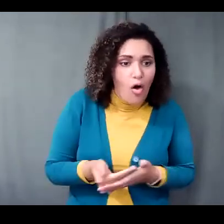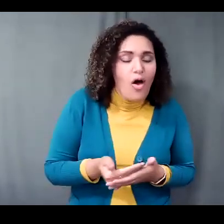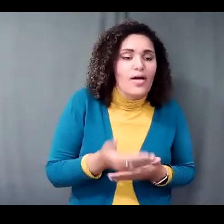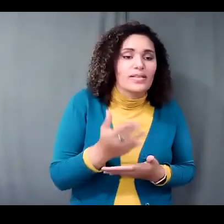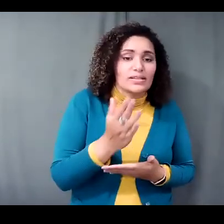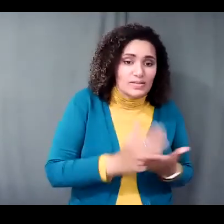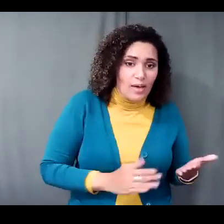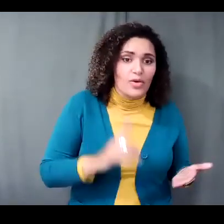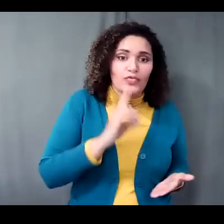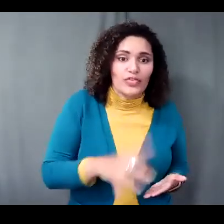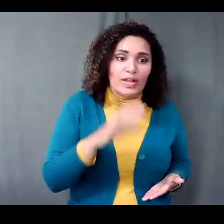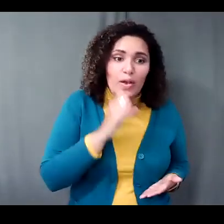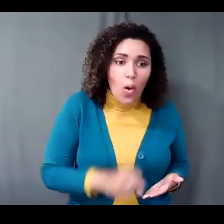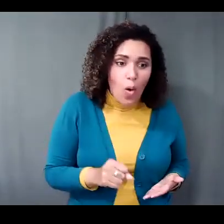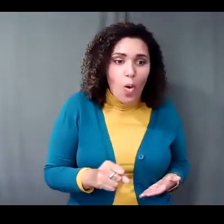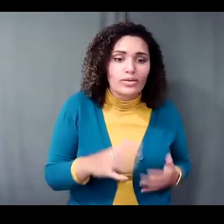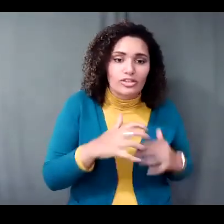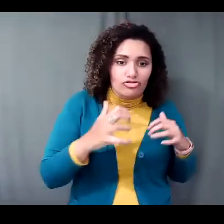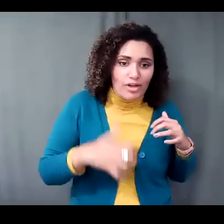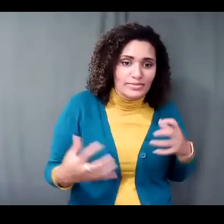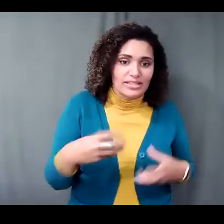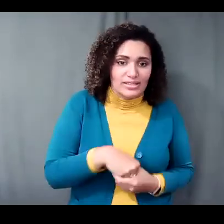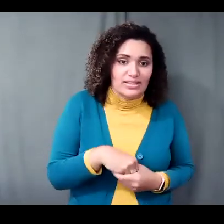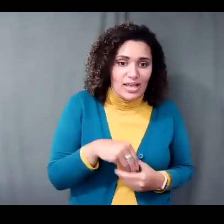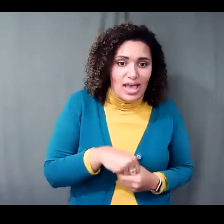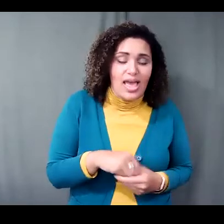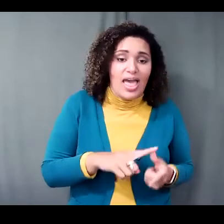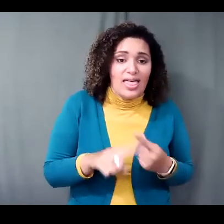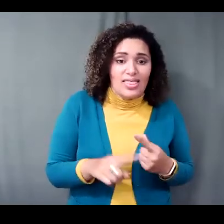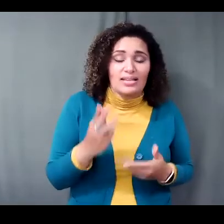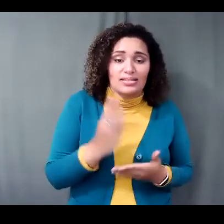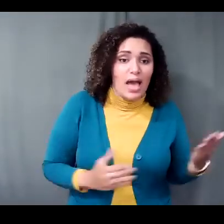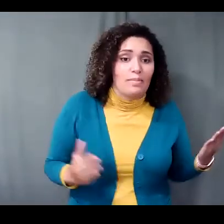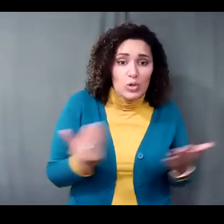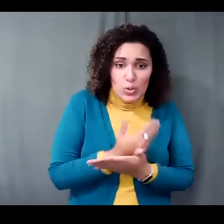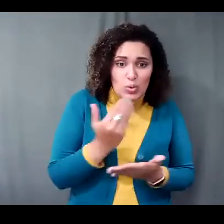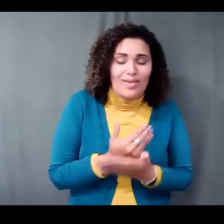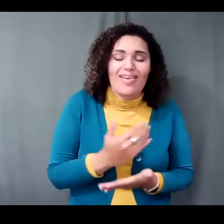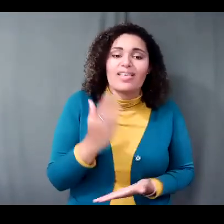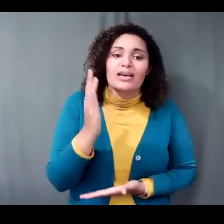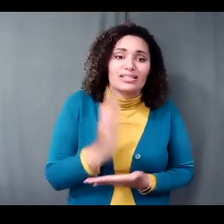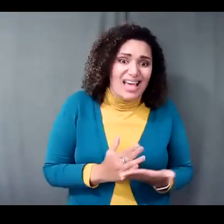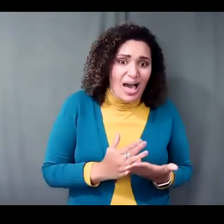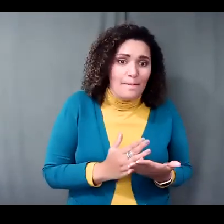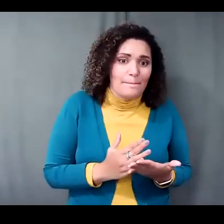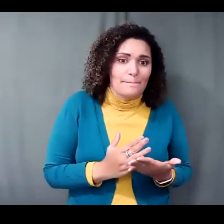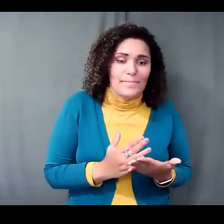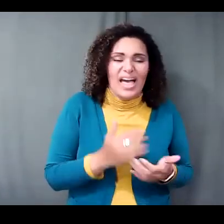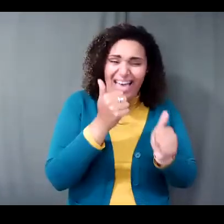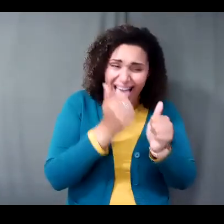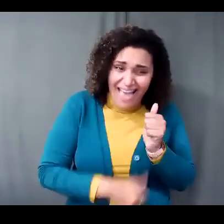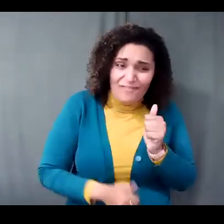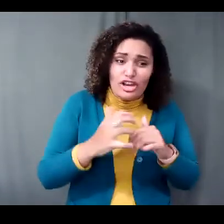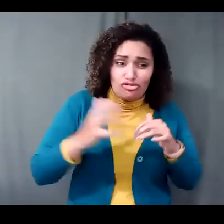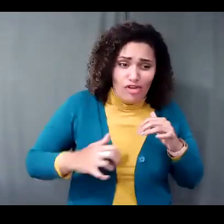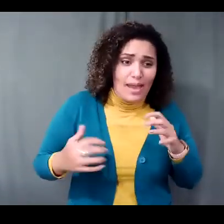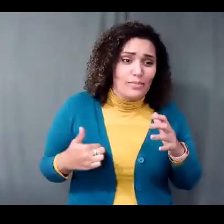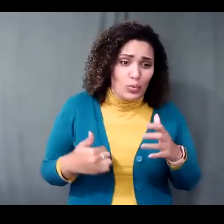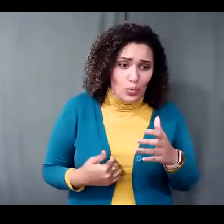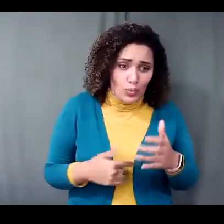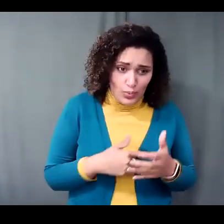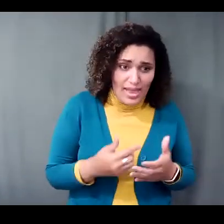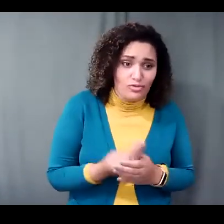subtypes. But what Ed is describing is what's usually considered a ruby port, and they're generally just not aged as long. They might be